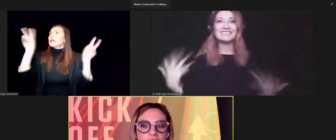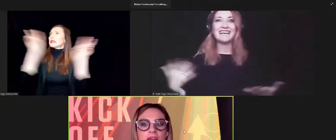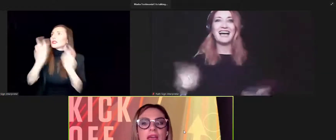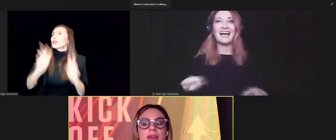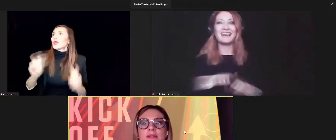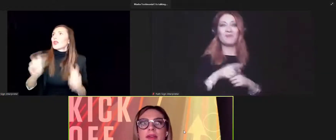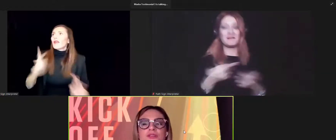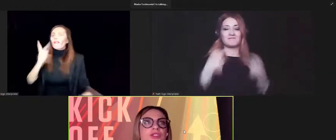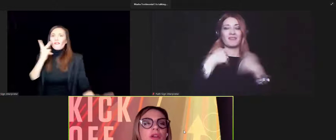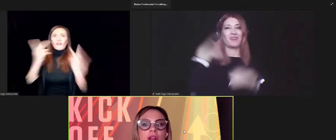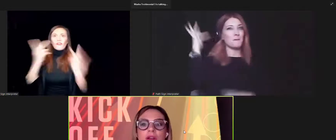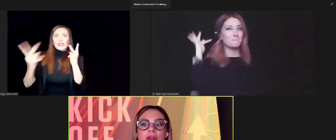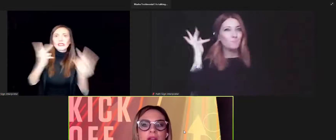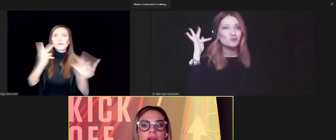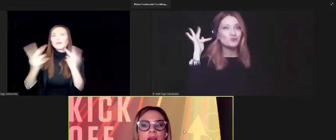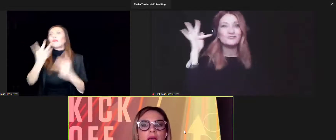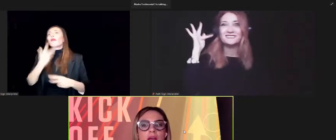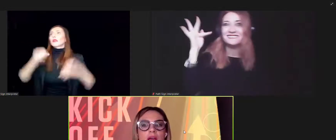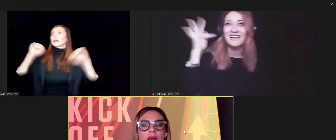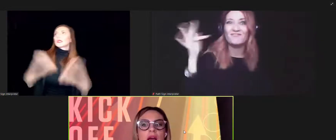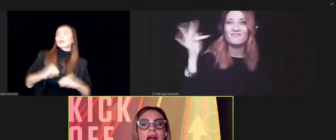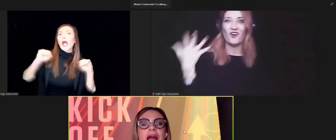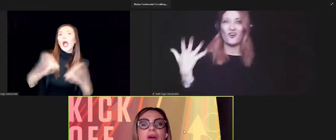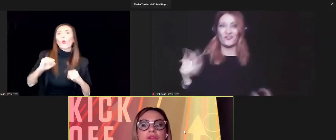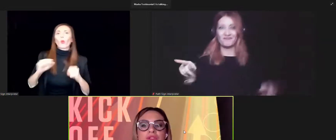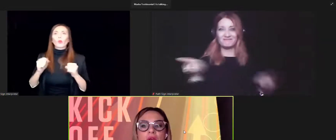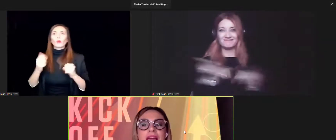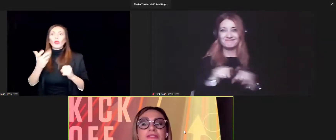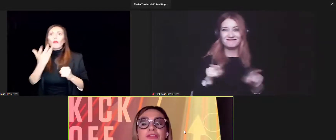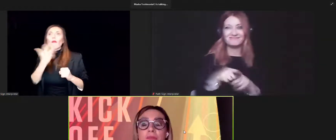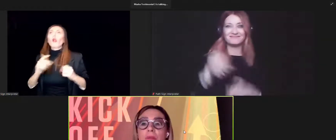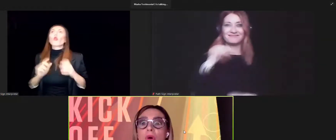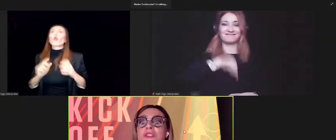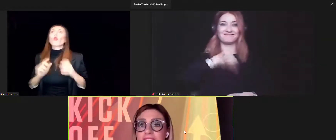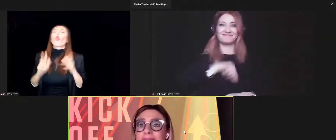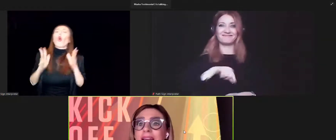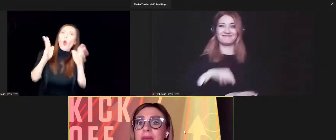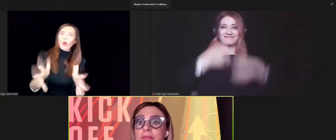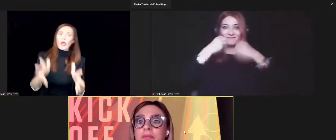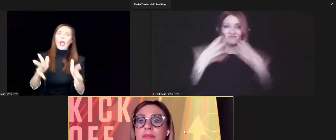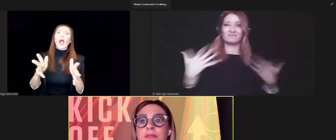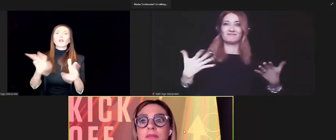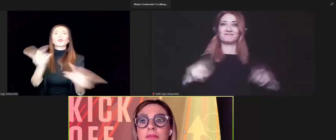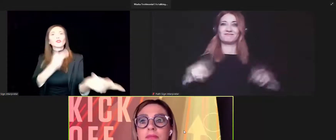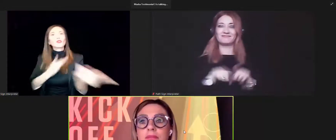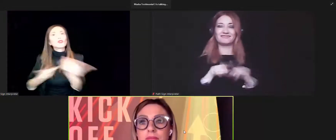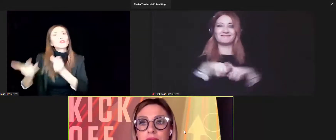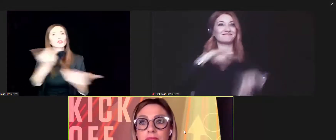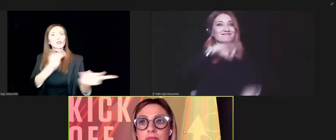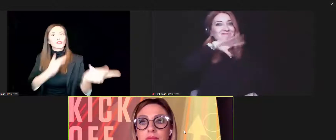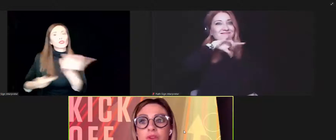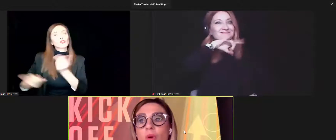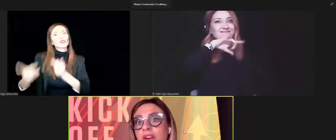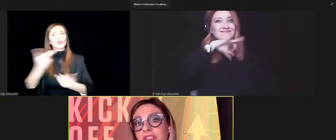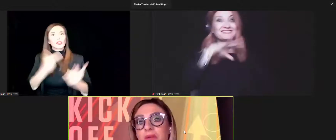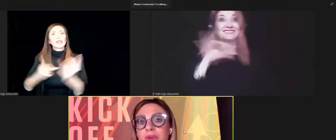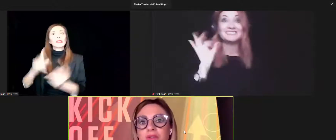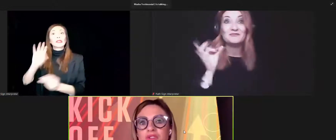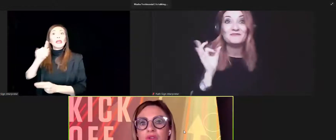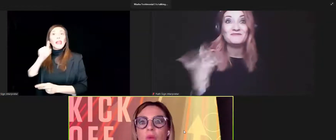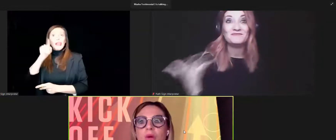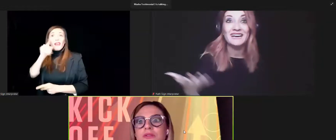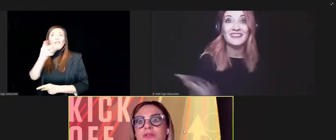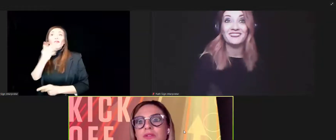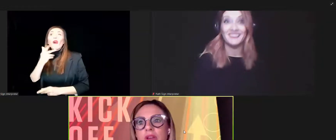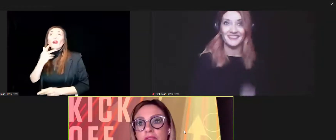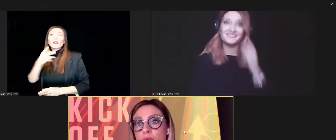Courage, and to learn how to have more time. You are here because